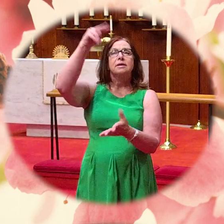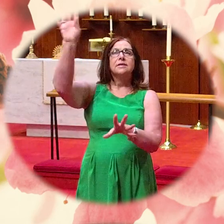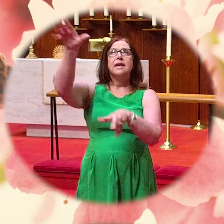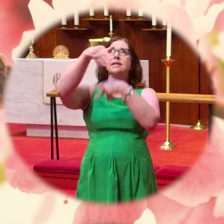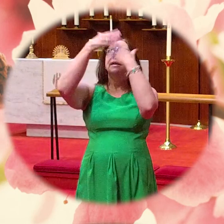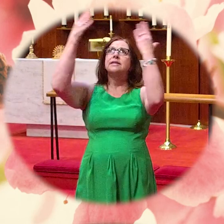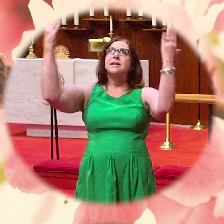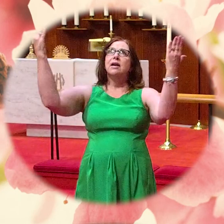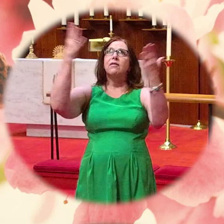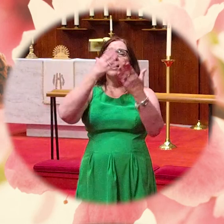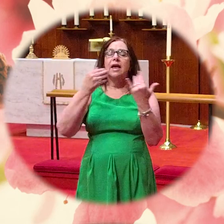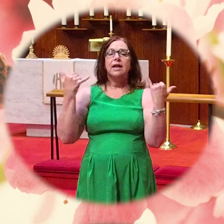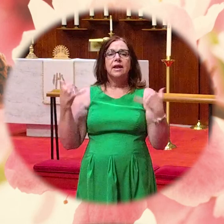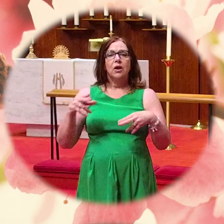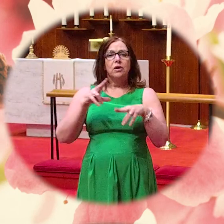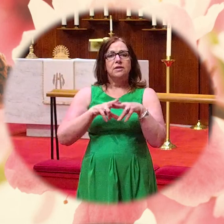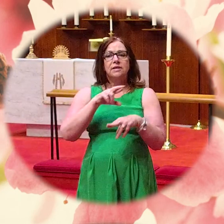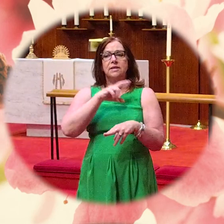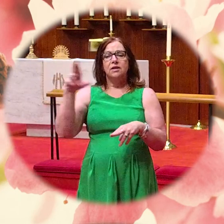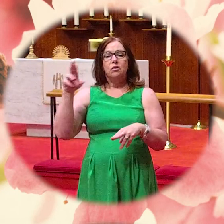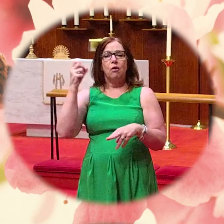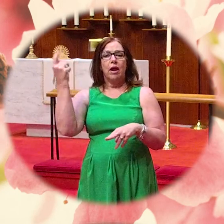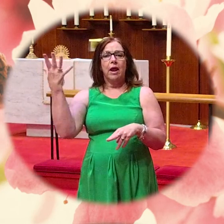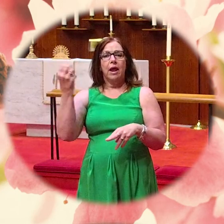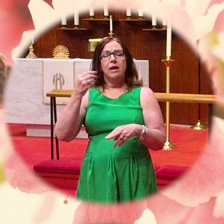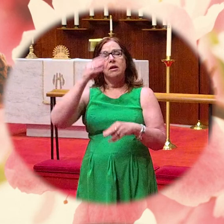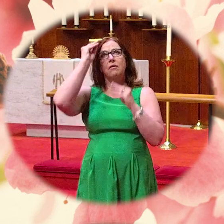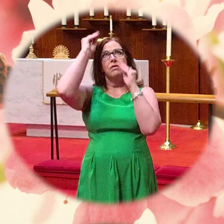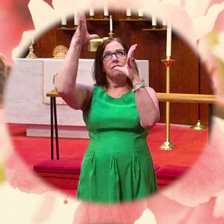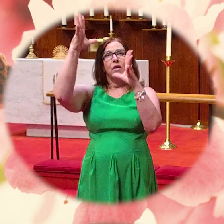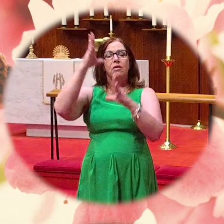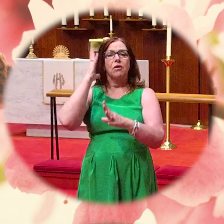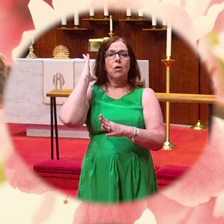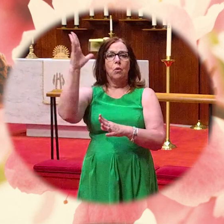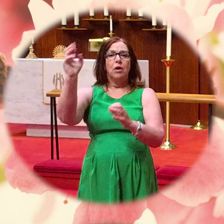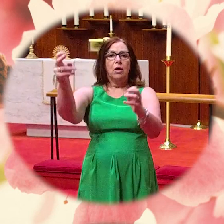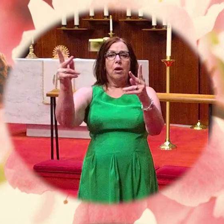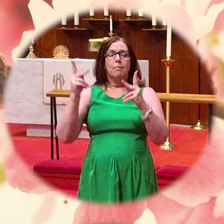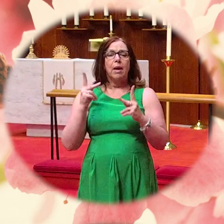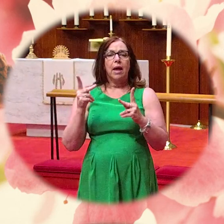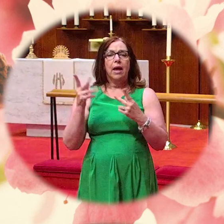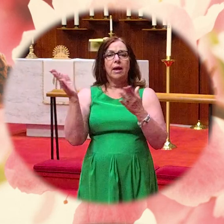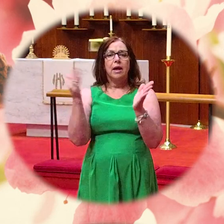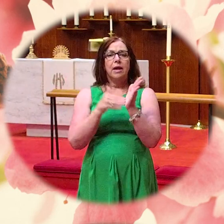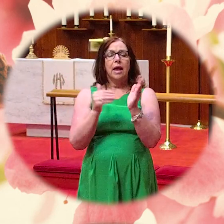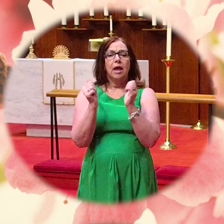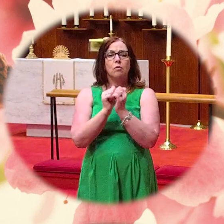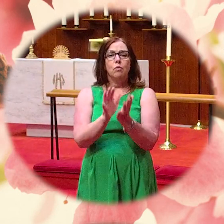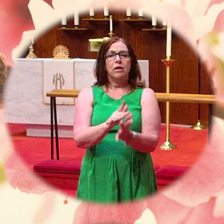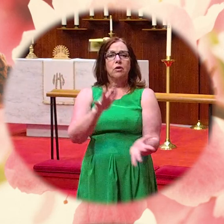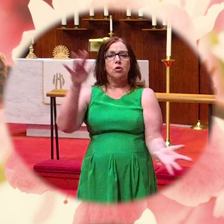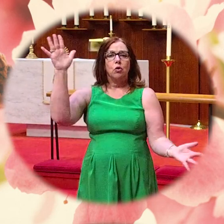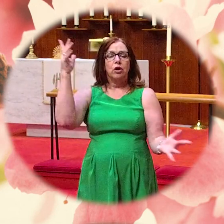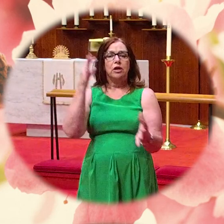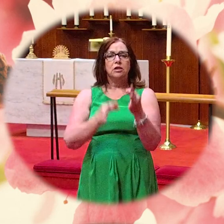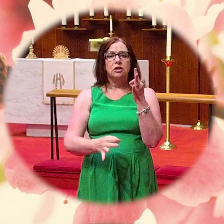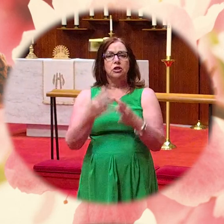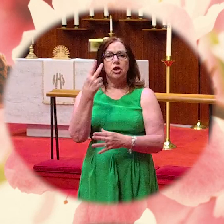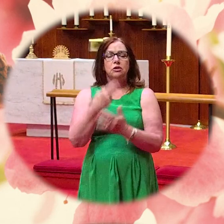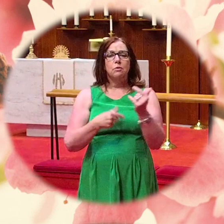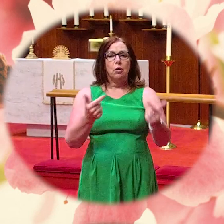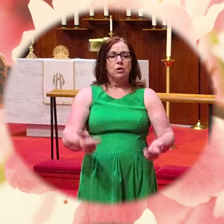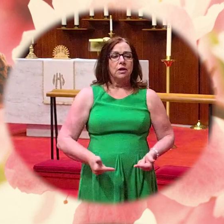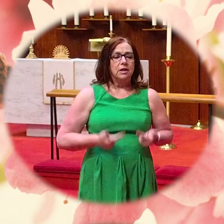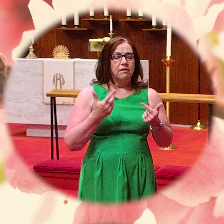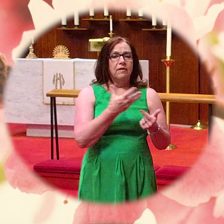heaven, and sits at the right hand of the Father. And he will come again with glory to judge both the living